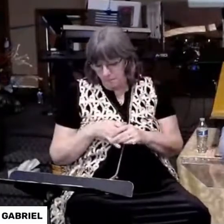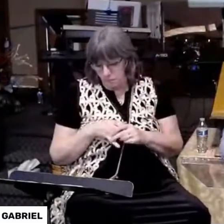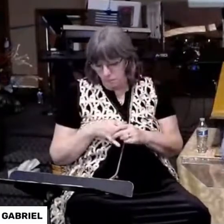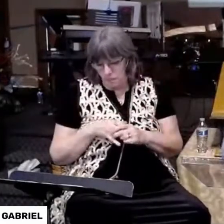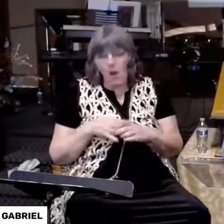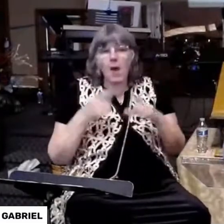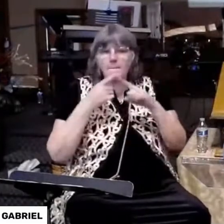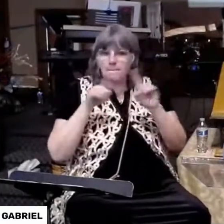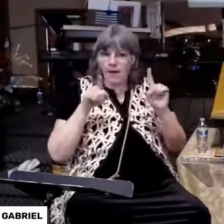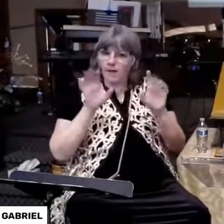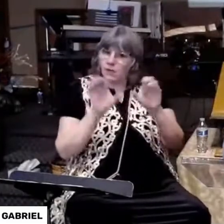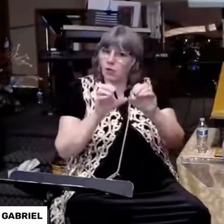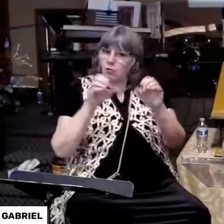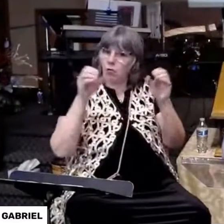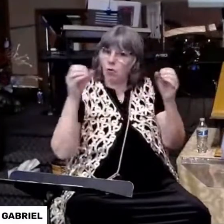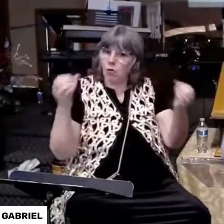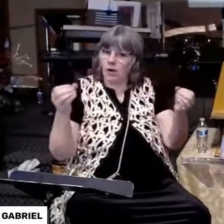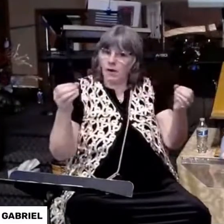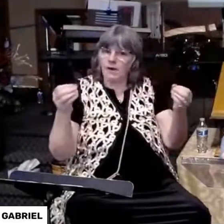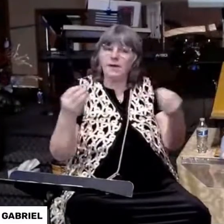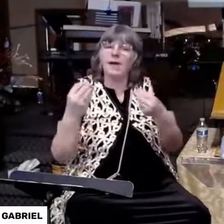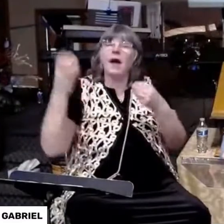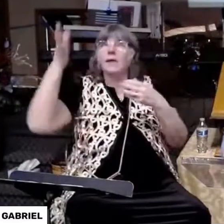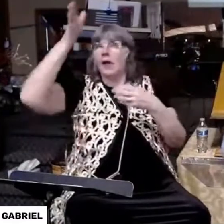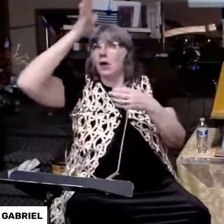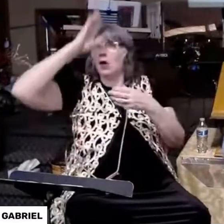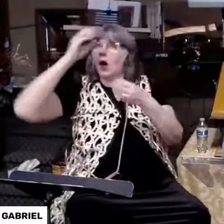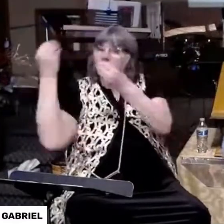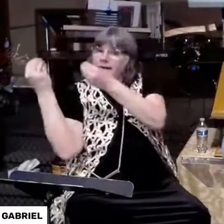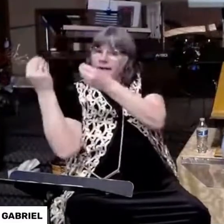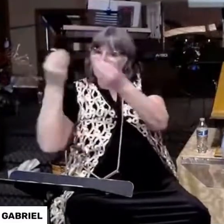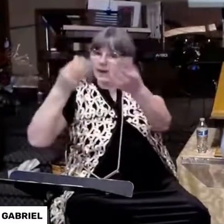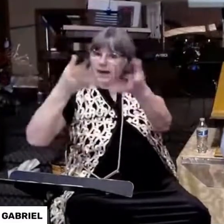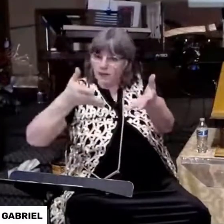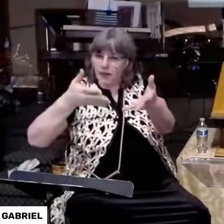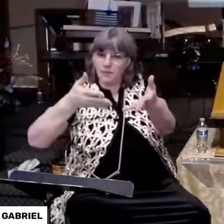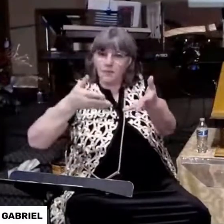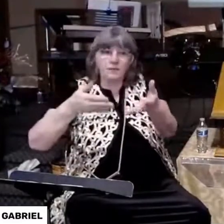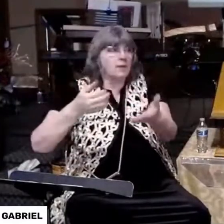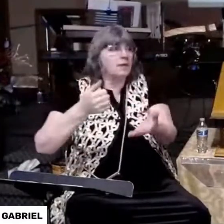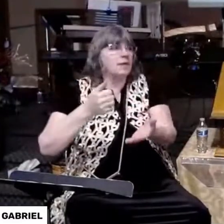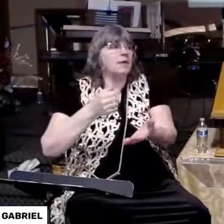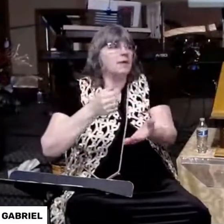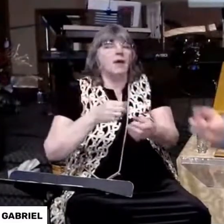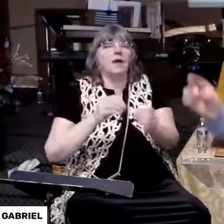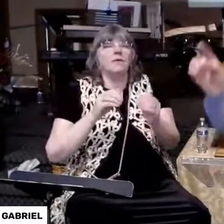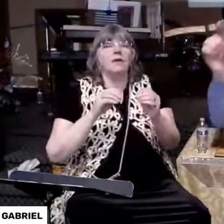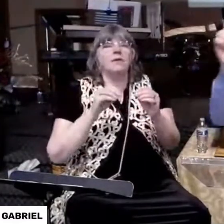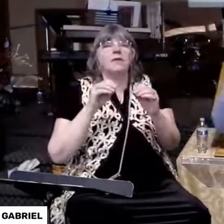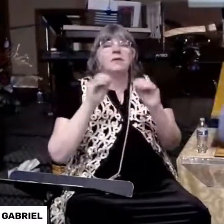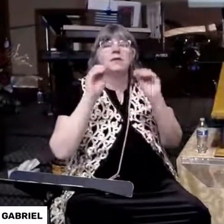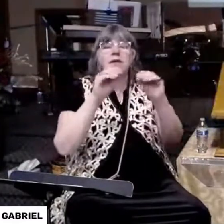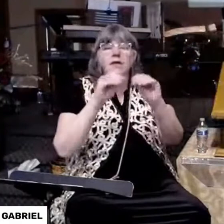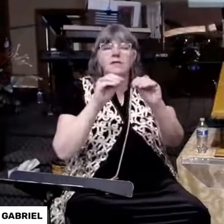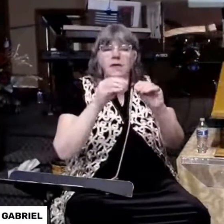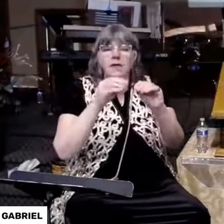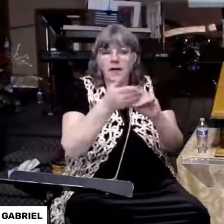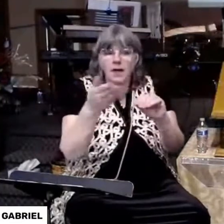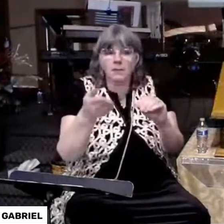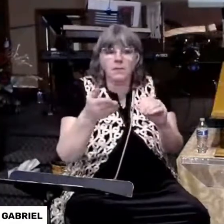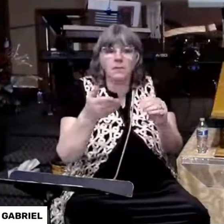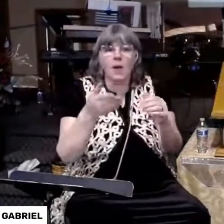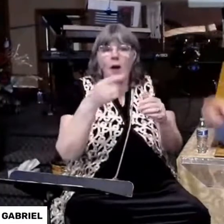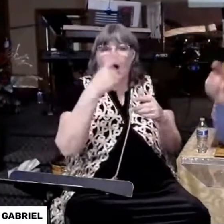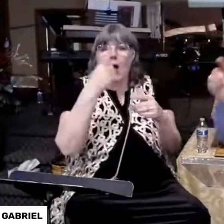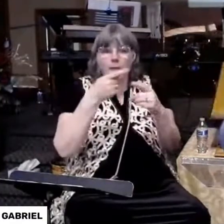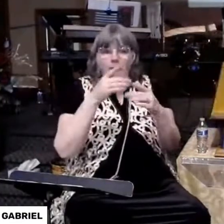But the Torah that Hashem gave them was given to them in the language of their